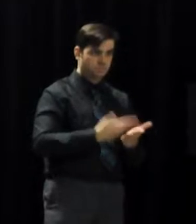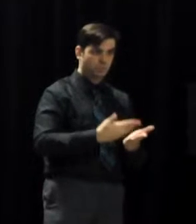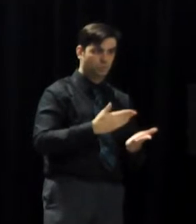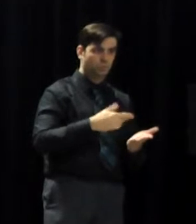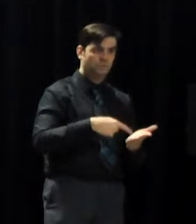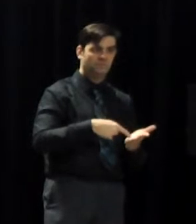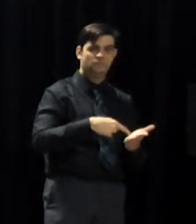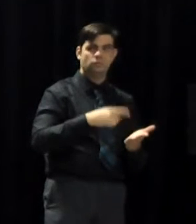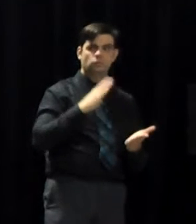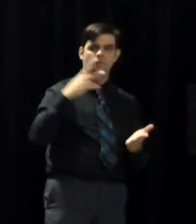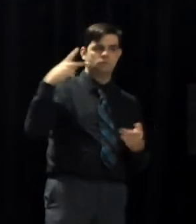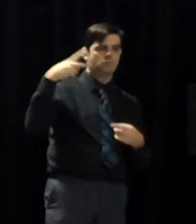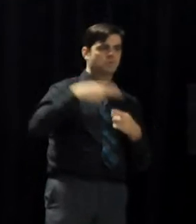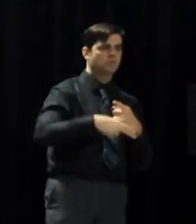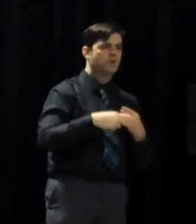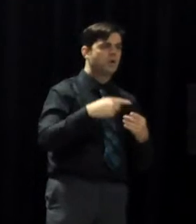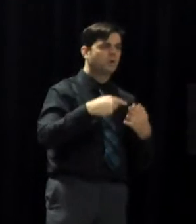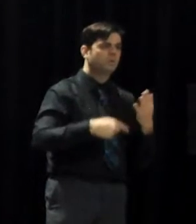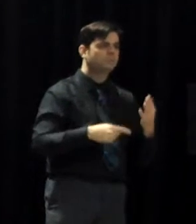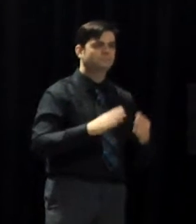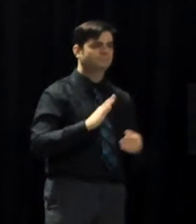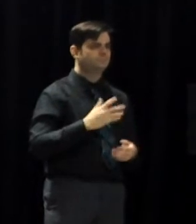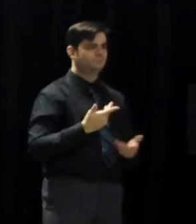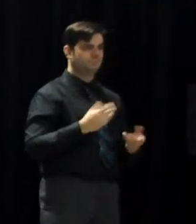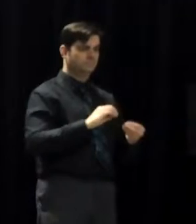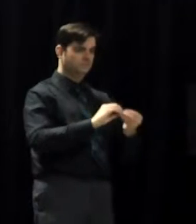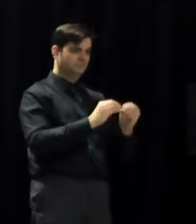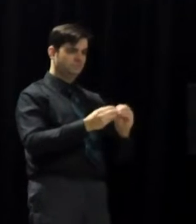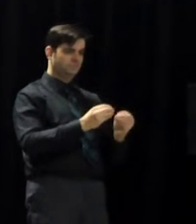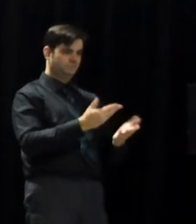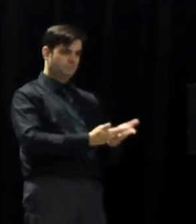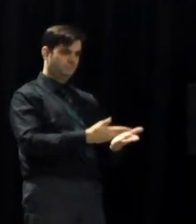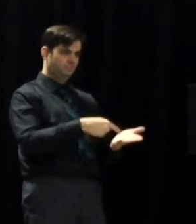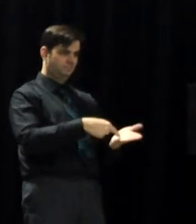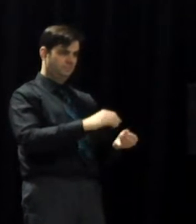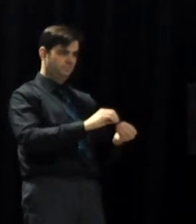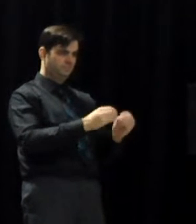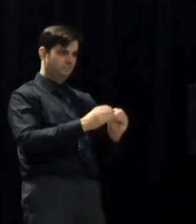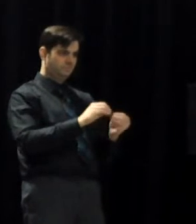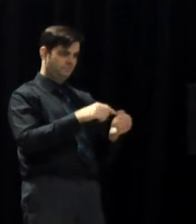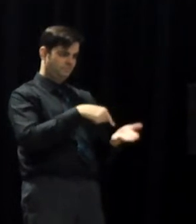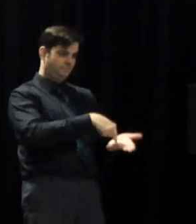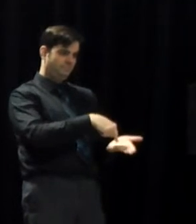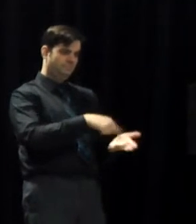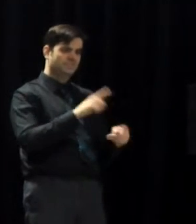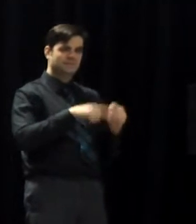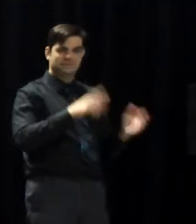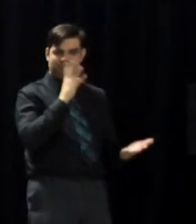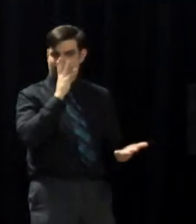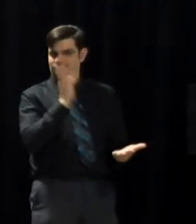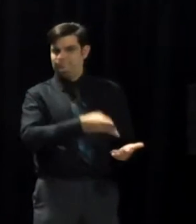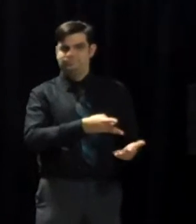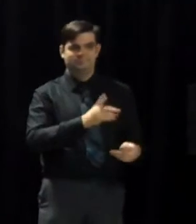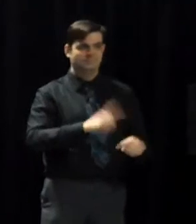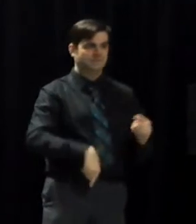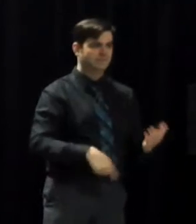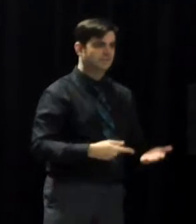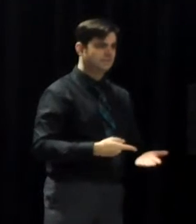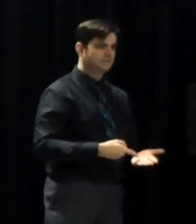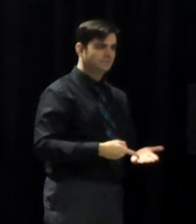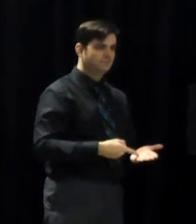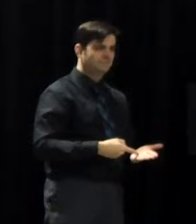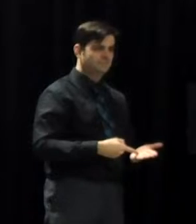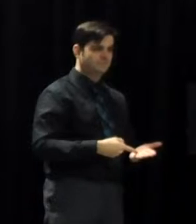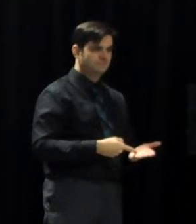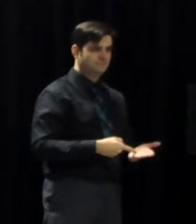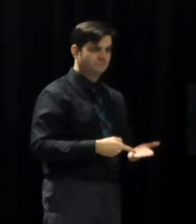that. What the data shows us is that it may not even be 70% of the cases now. It might even be